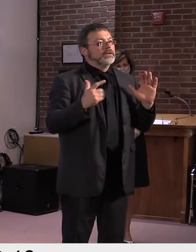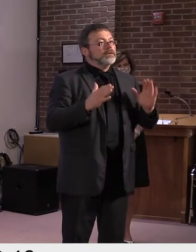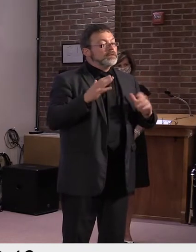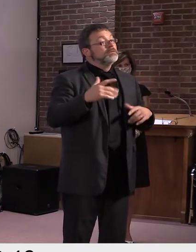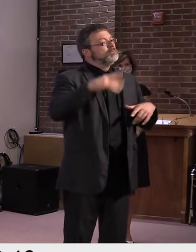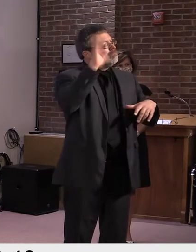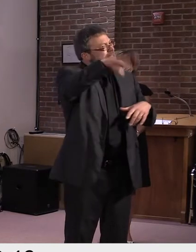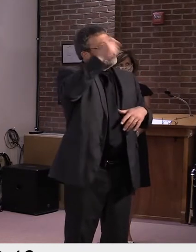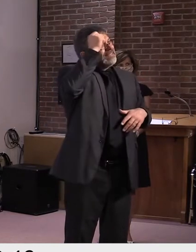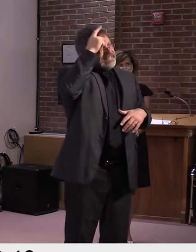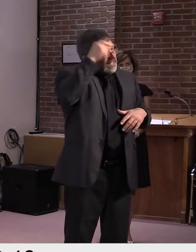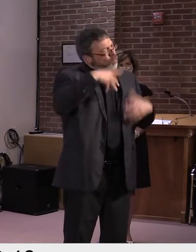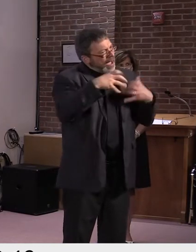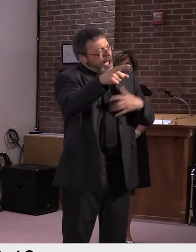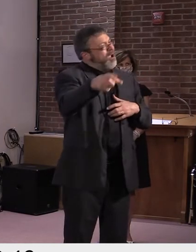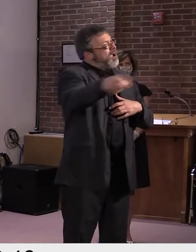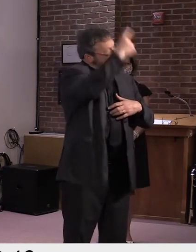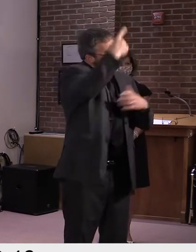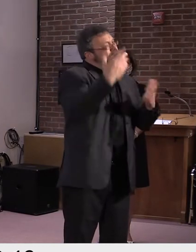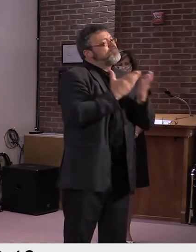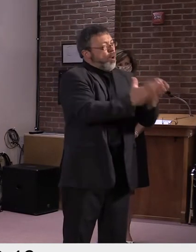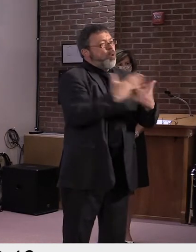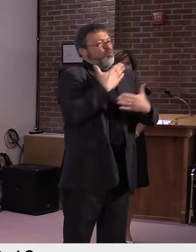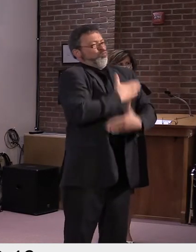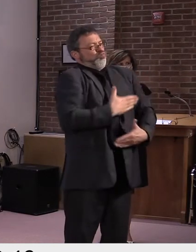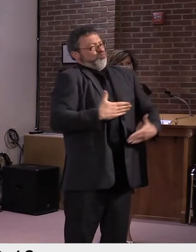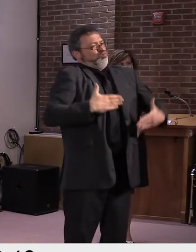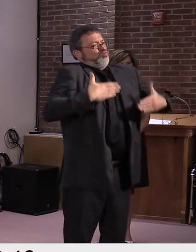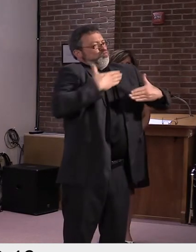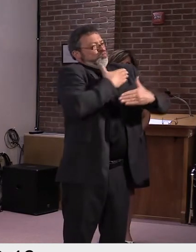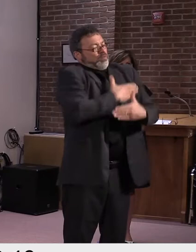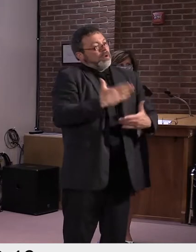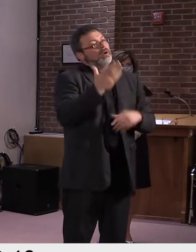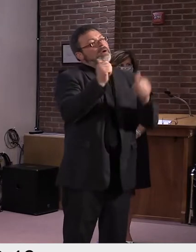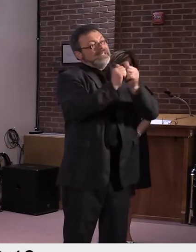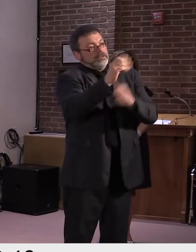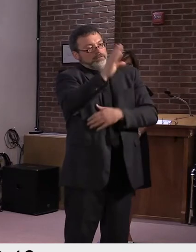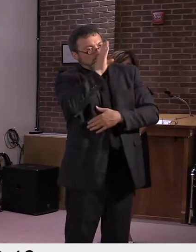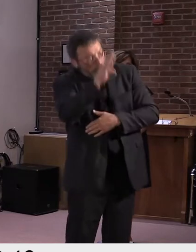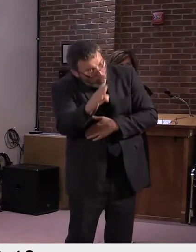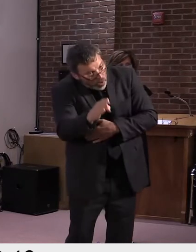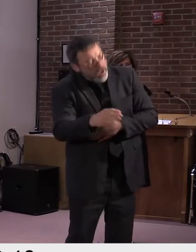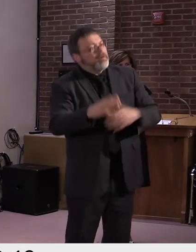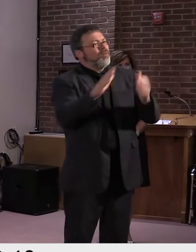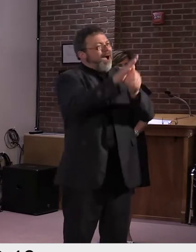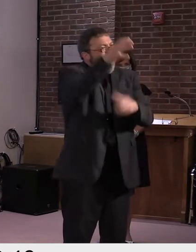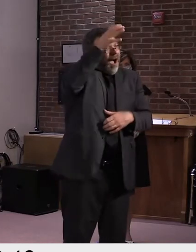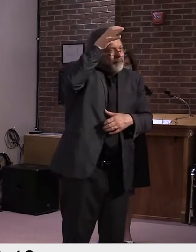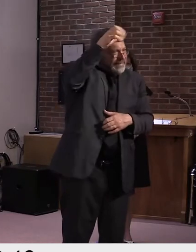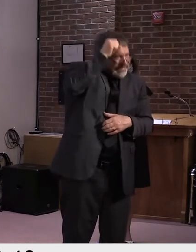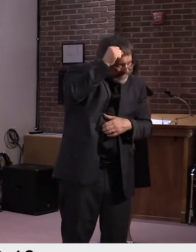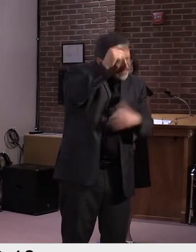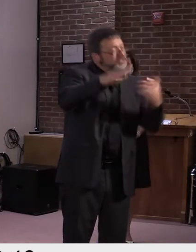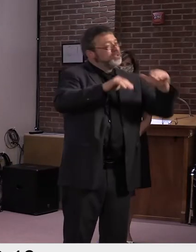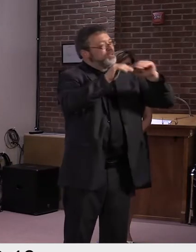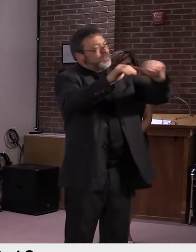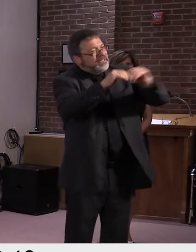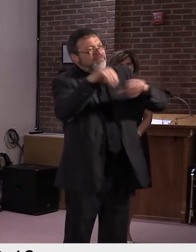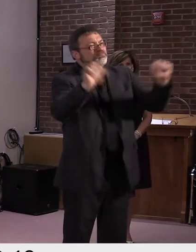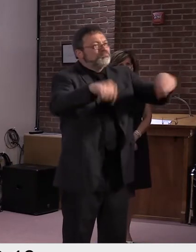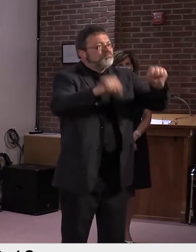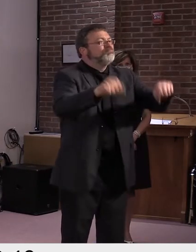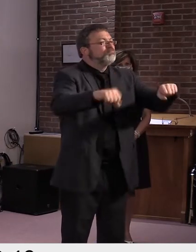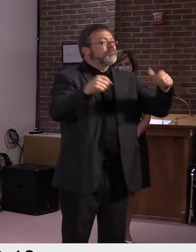streams, enjoy boating, enjoy swimming, but do so safely and keep those key tips in mind. And more information is